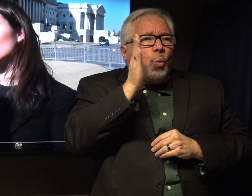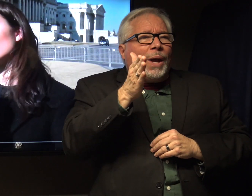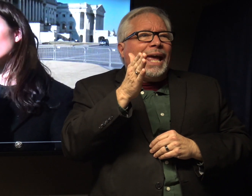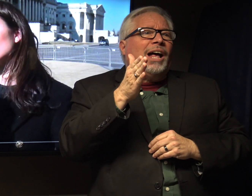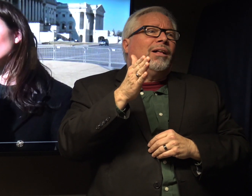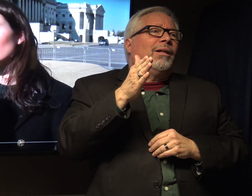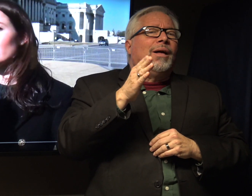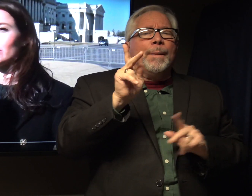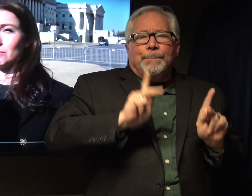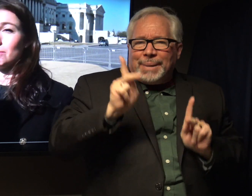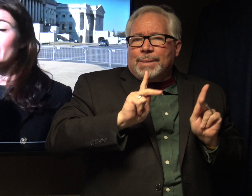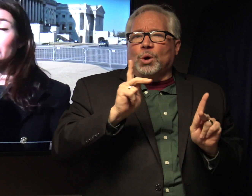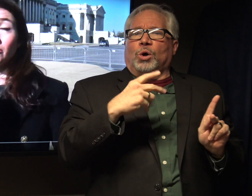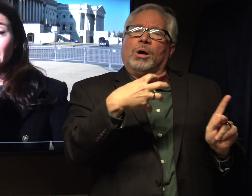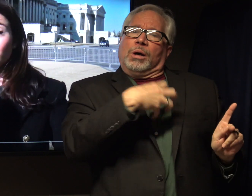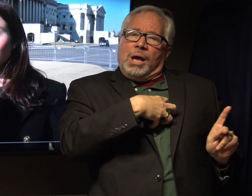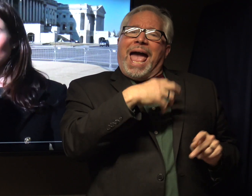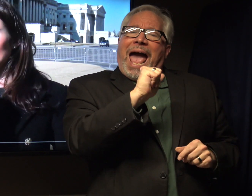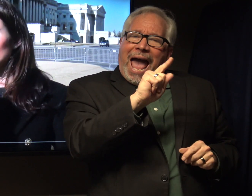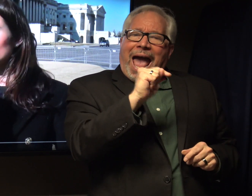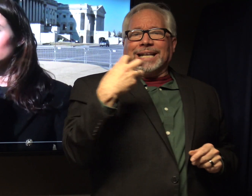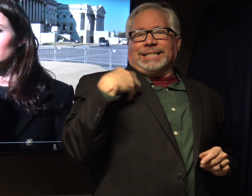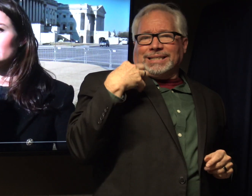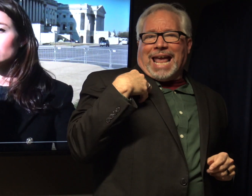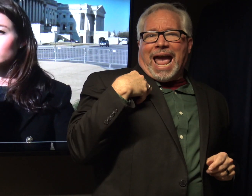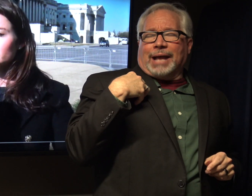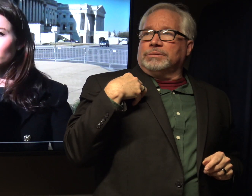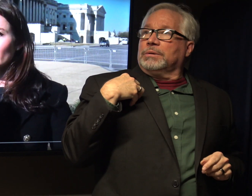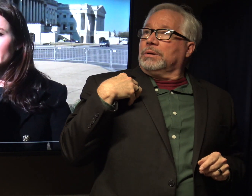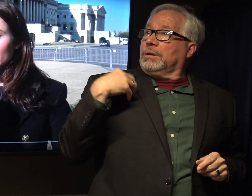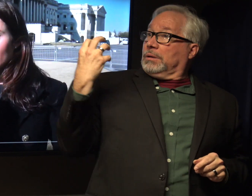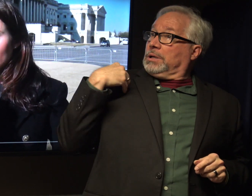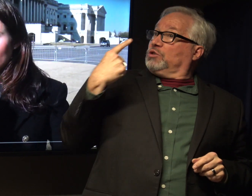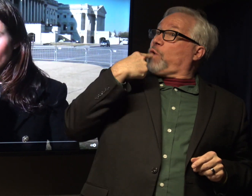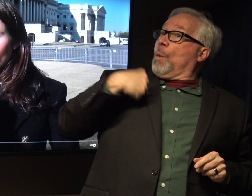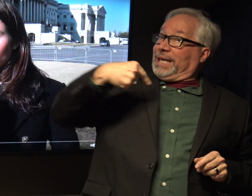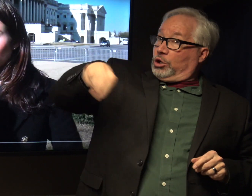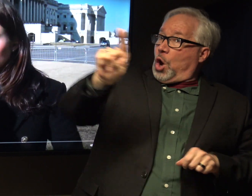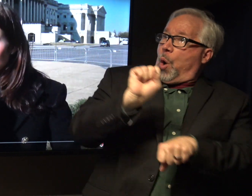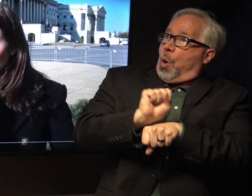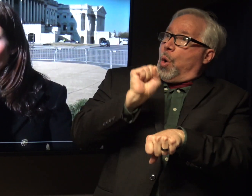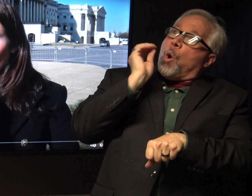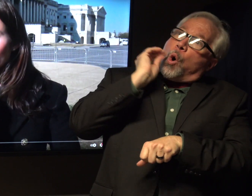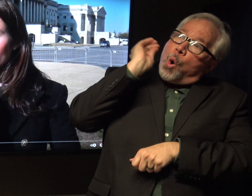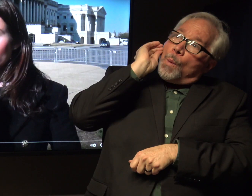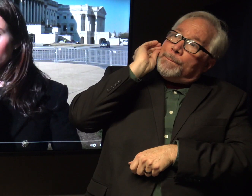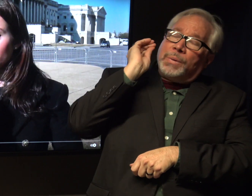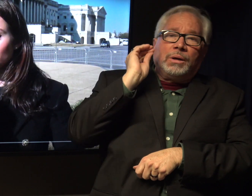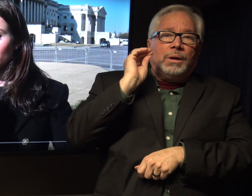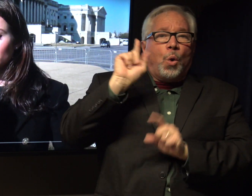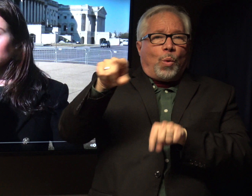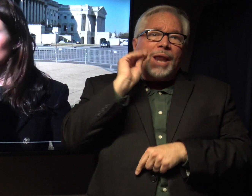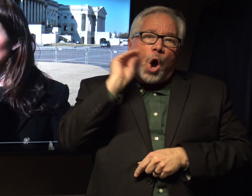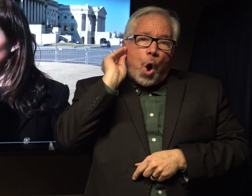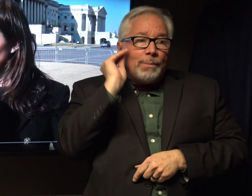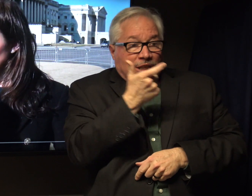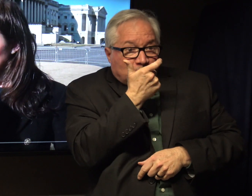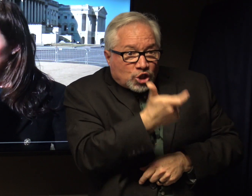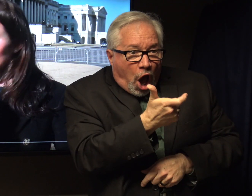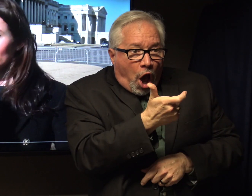on the Capitol that may or might turn violent, so he was extremely surprised. But he went home, and then he saw that the situation turned bad, and